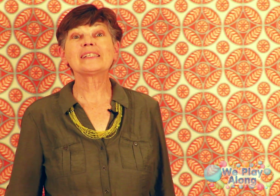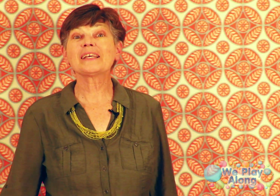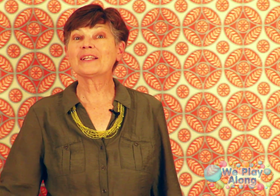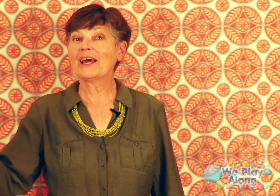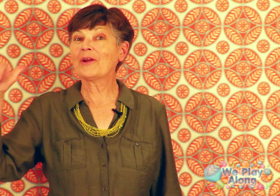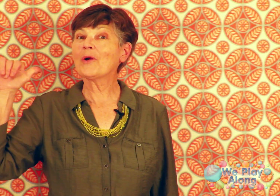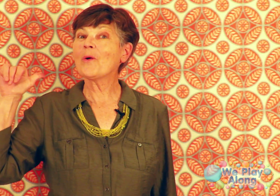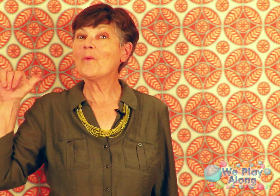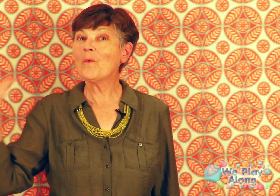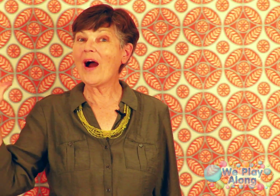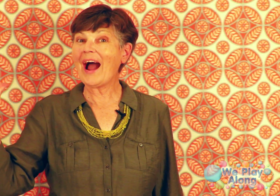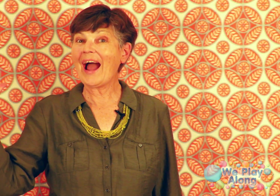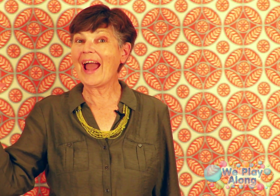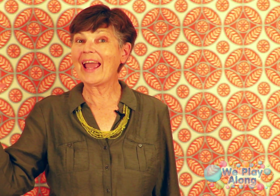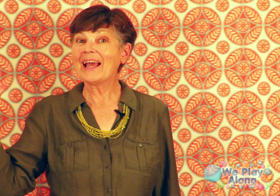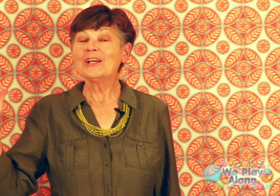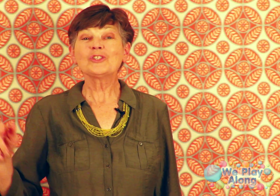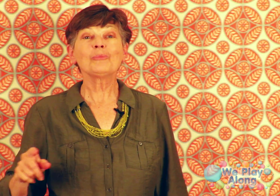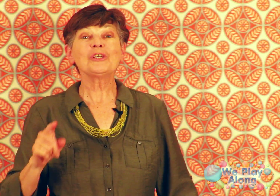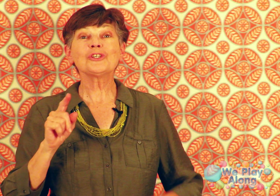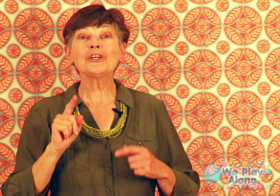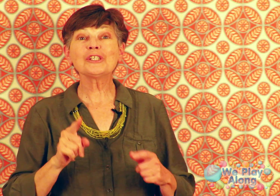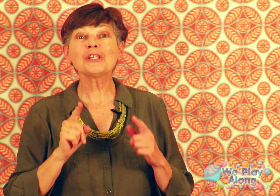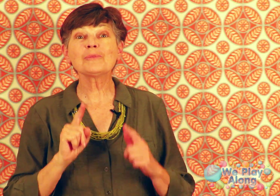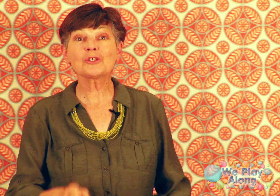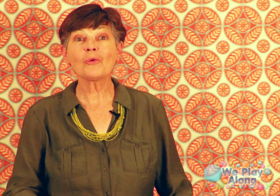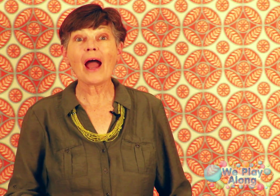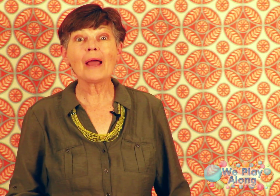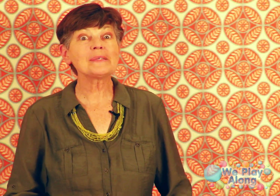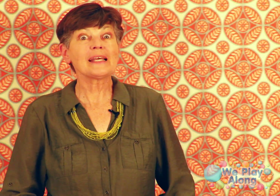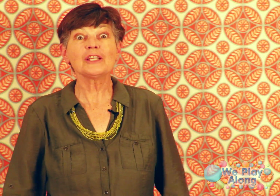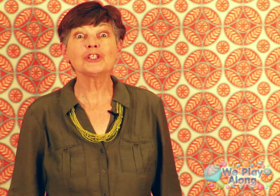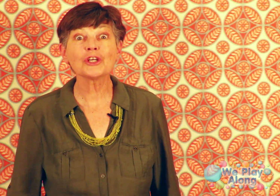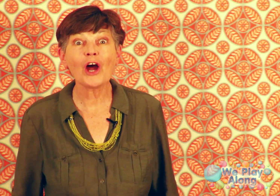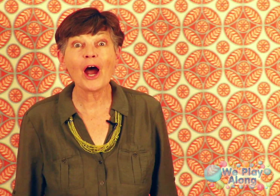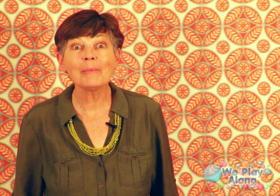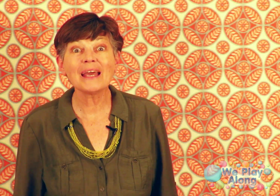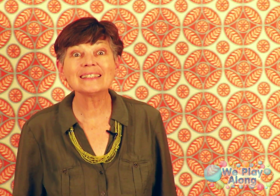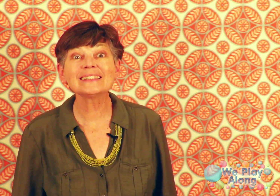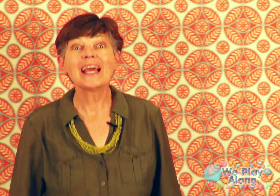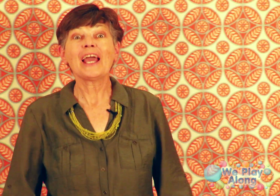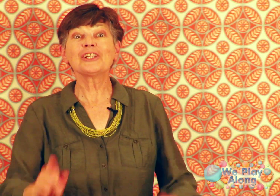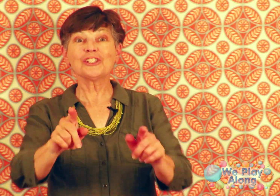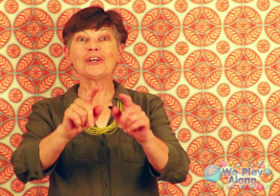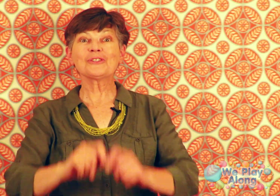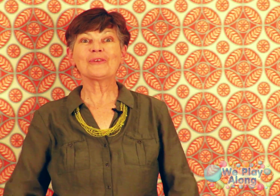the letter Y. So be sure you subscribe, send us your comments, and share us with your